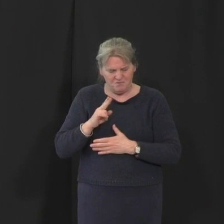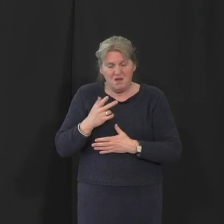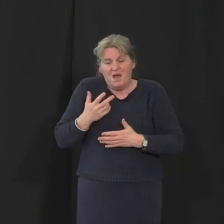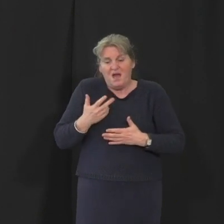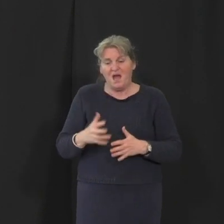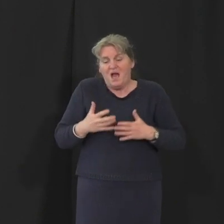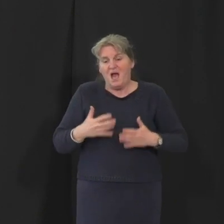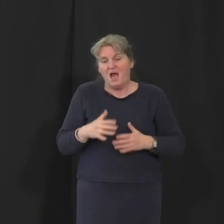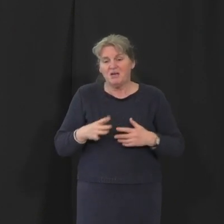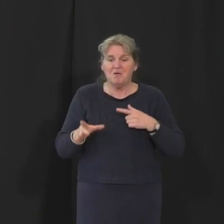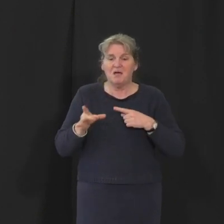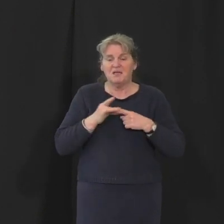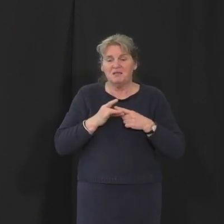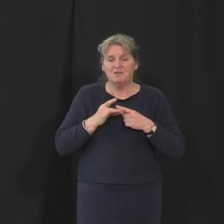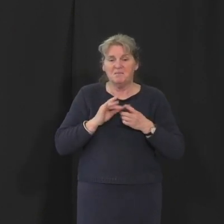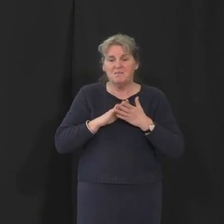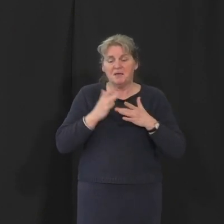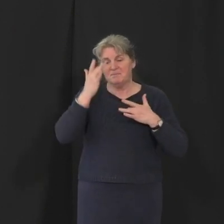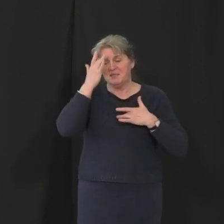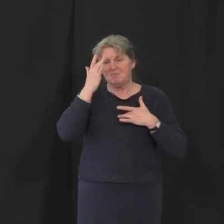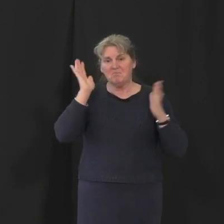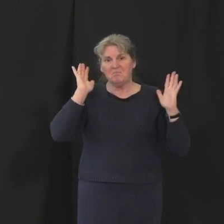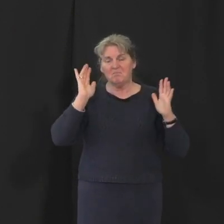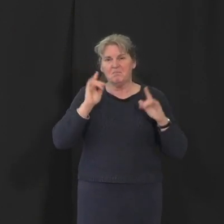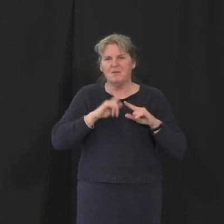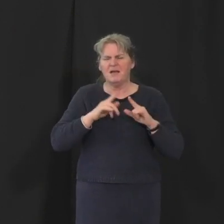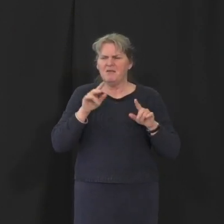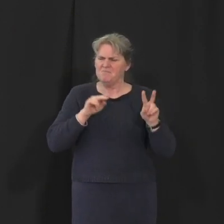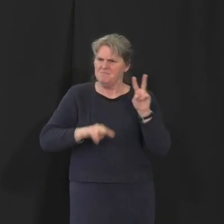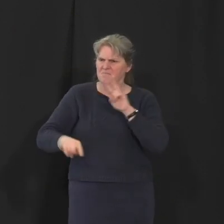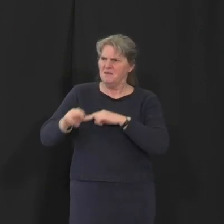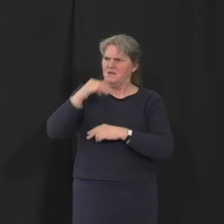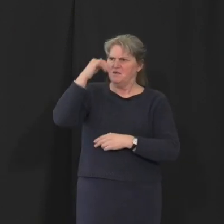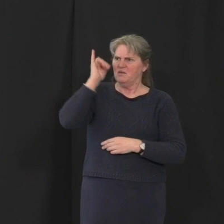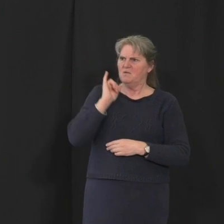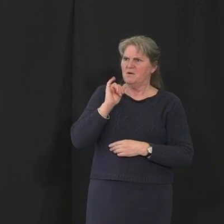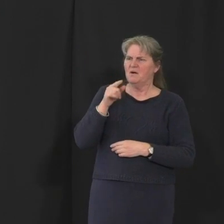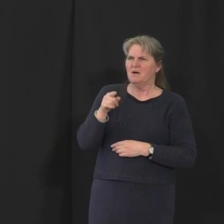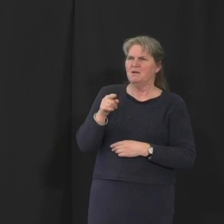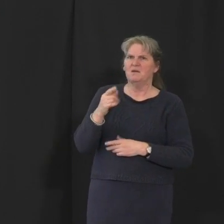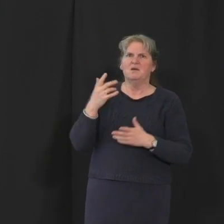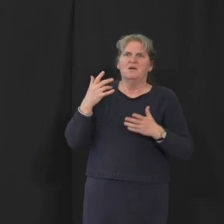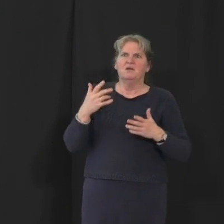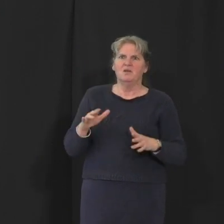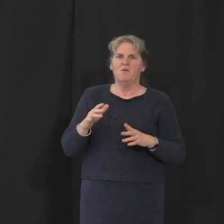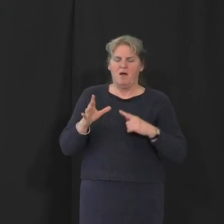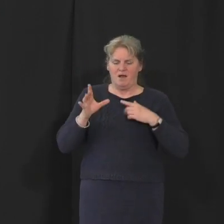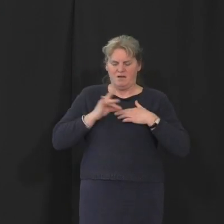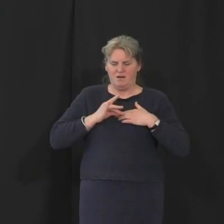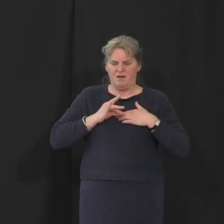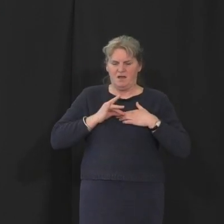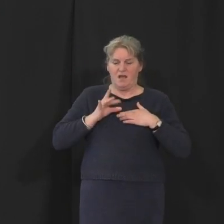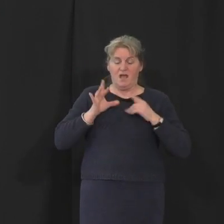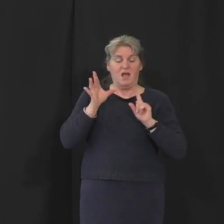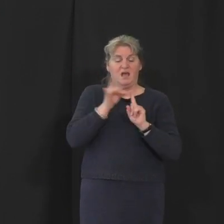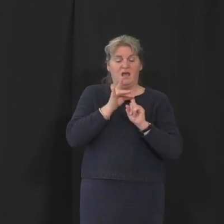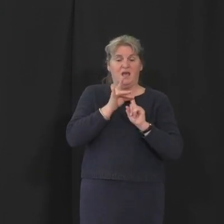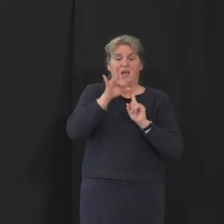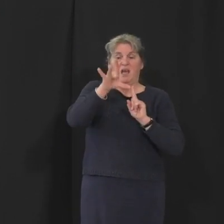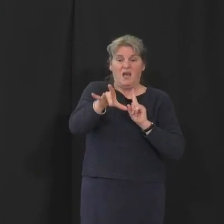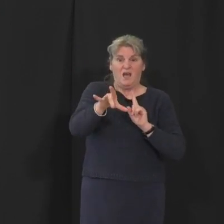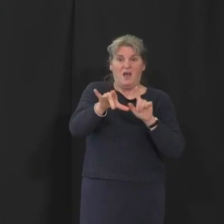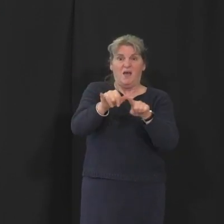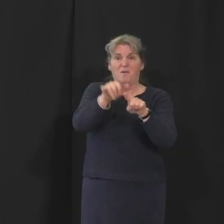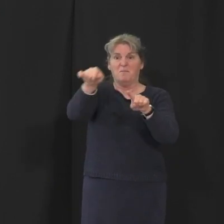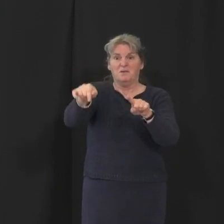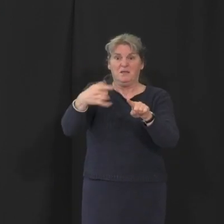get this condition. But now I see Yukoners going, I don't want to give off this condition. I don't want to be the person responsible